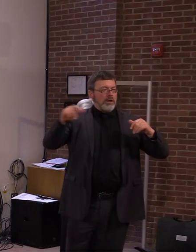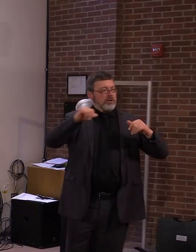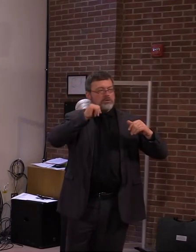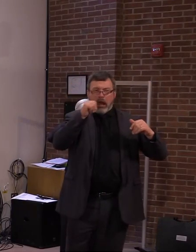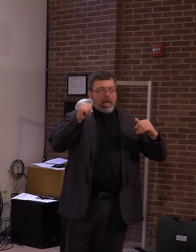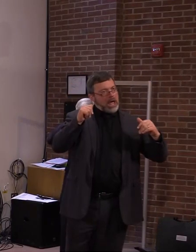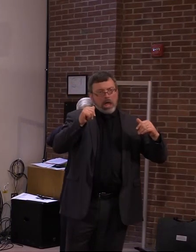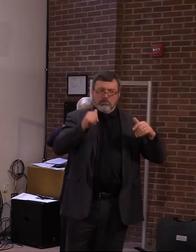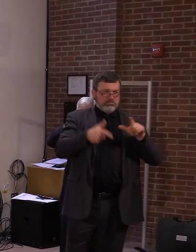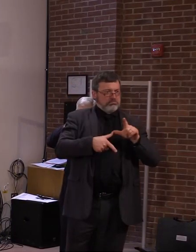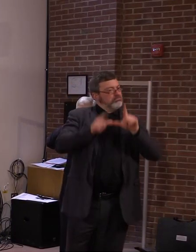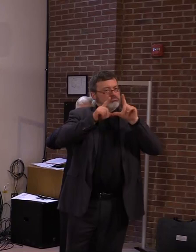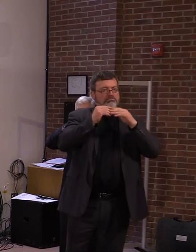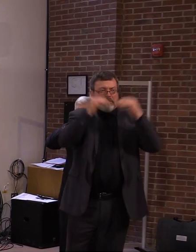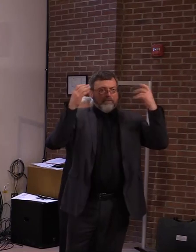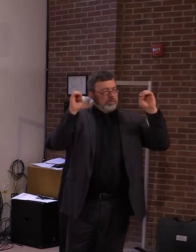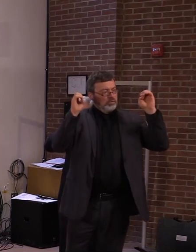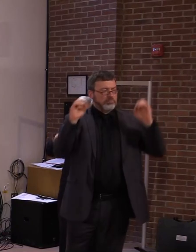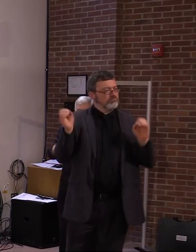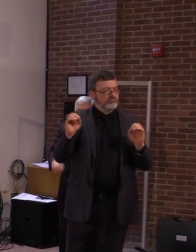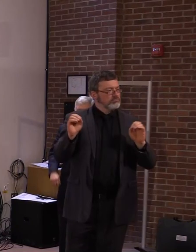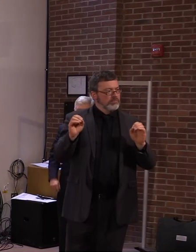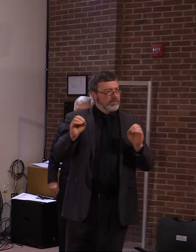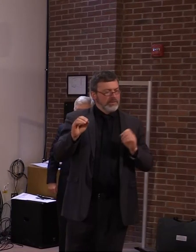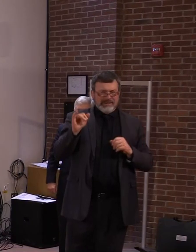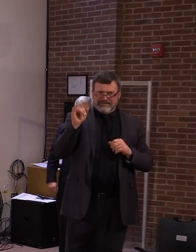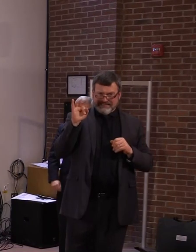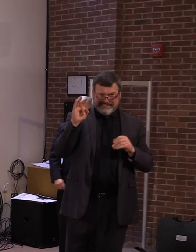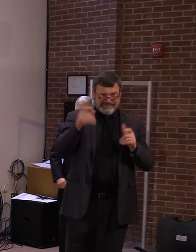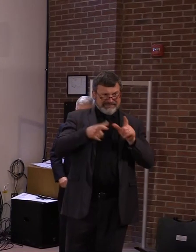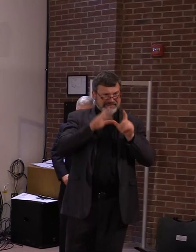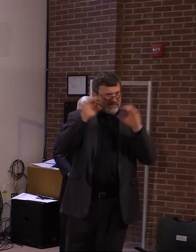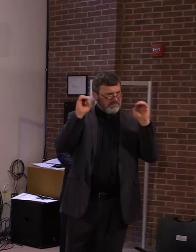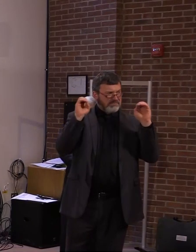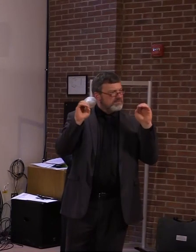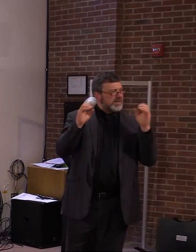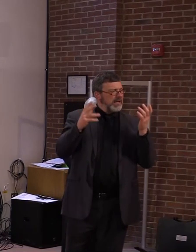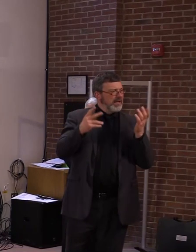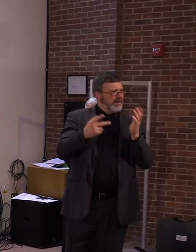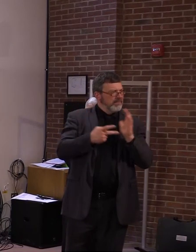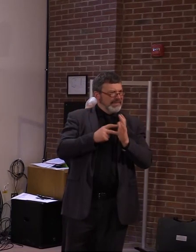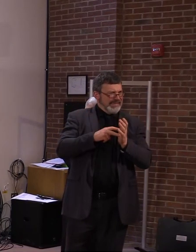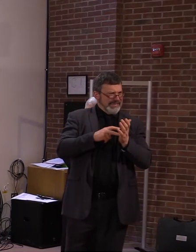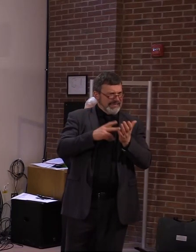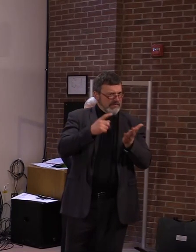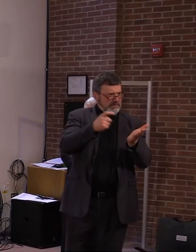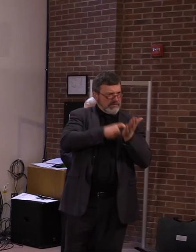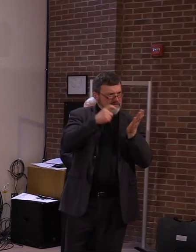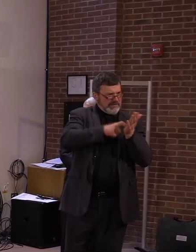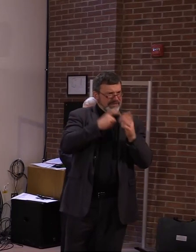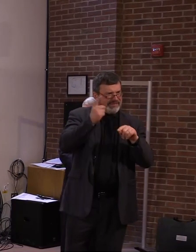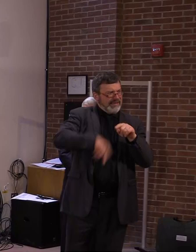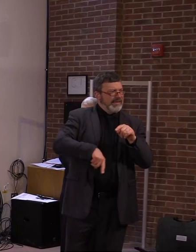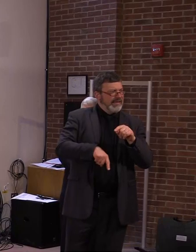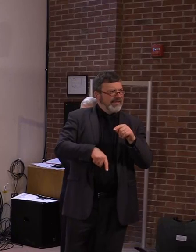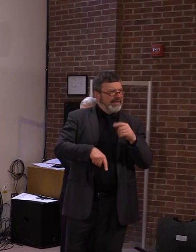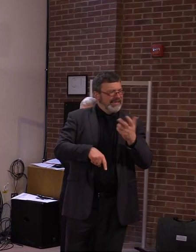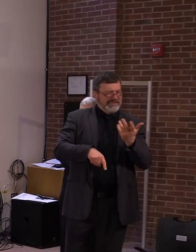emergency, you can't have mandates. So seeing as hospitals are now having to do